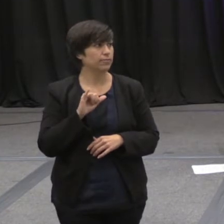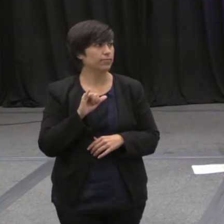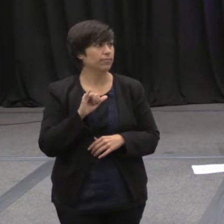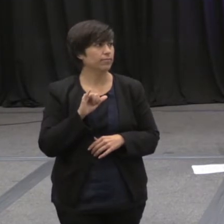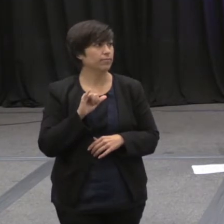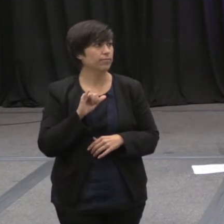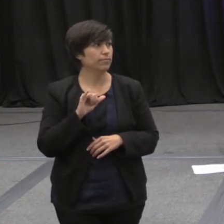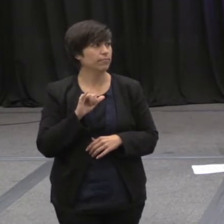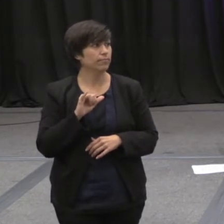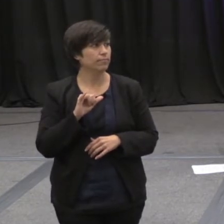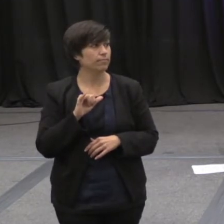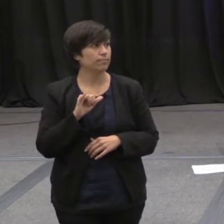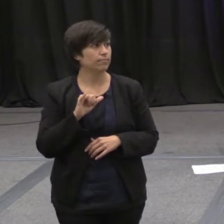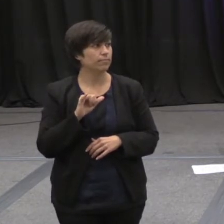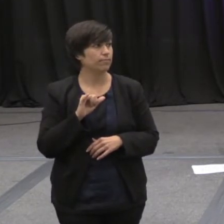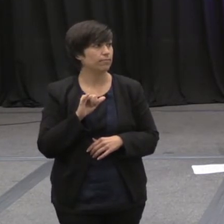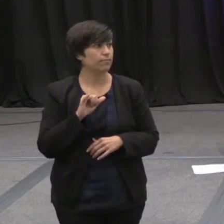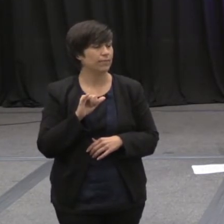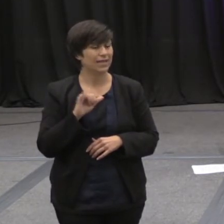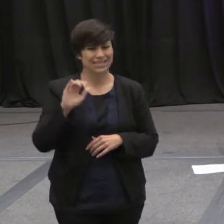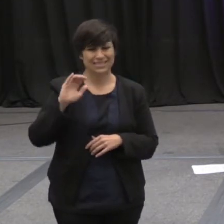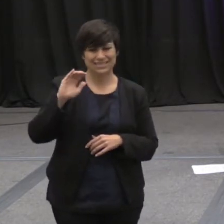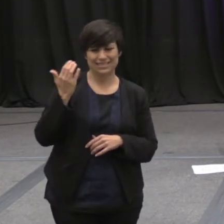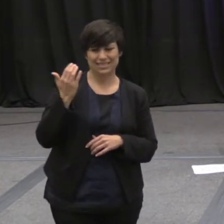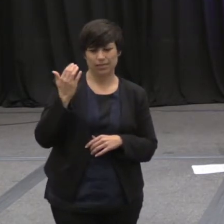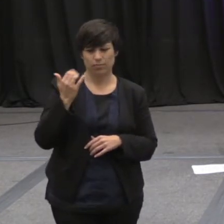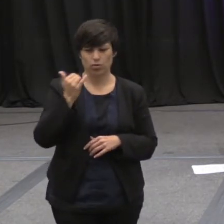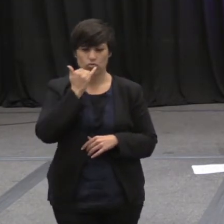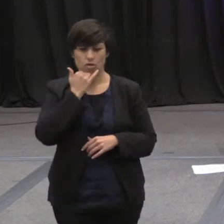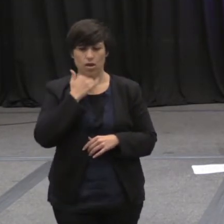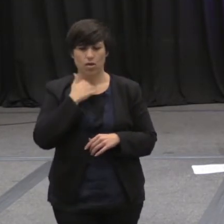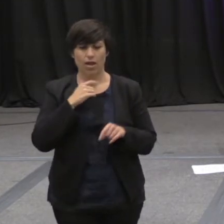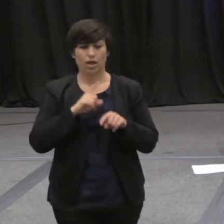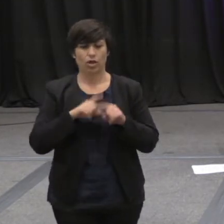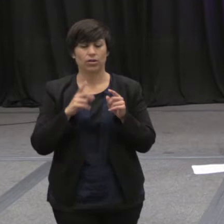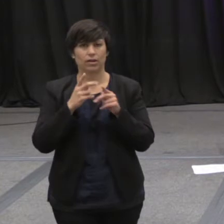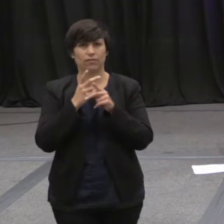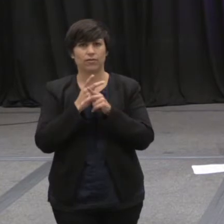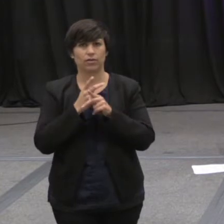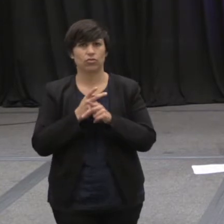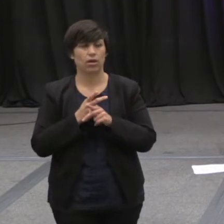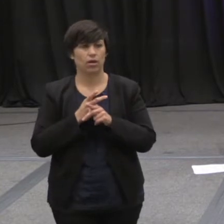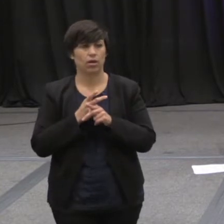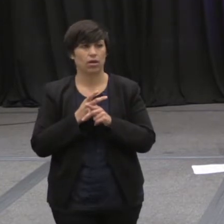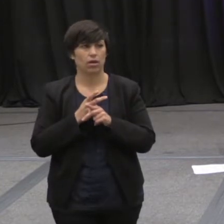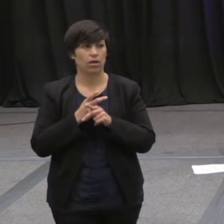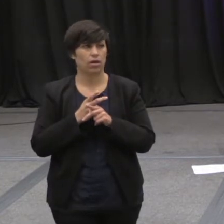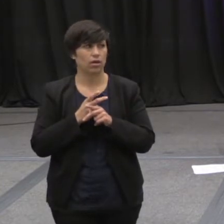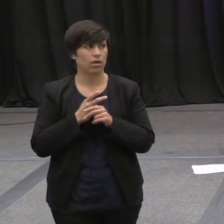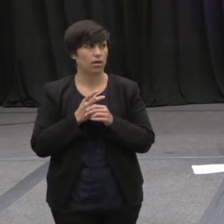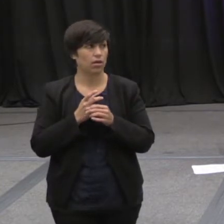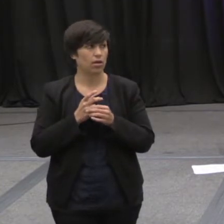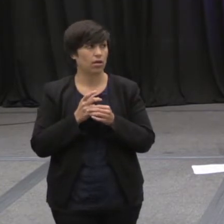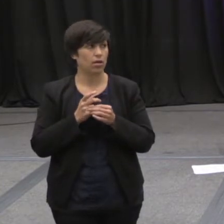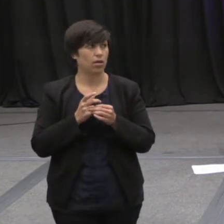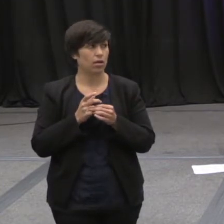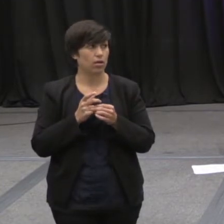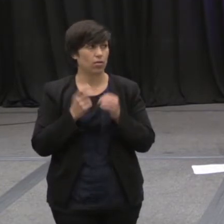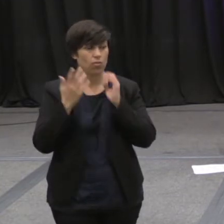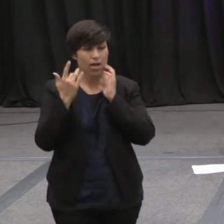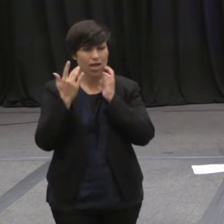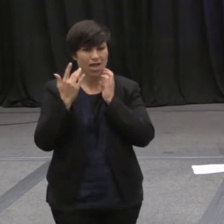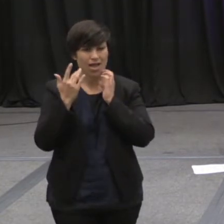it didn't seem wrong. So I couldn't figure out what or why,